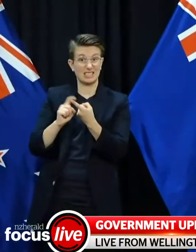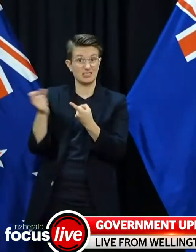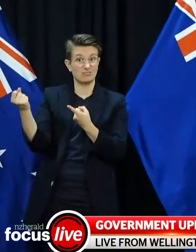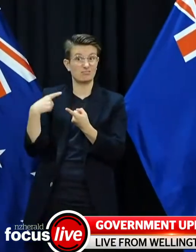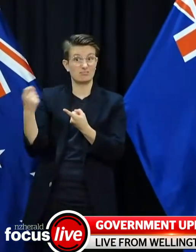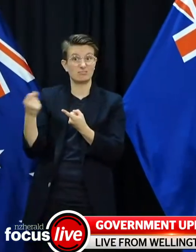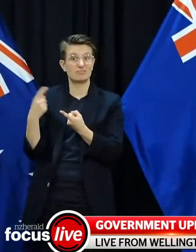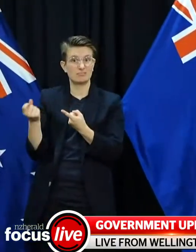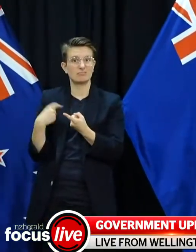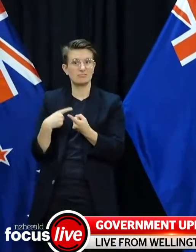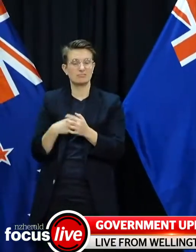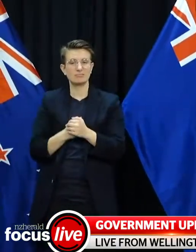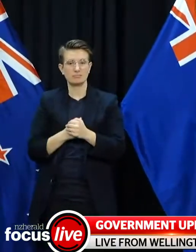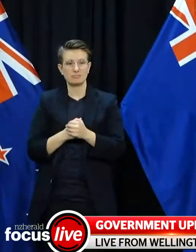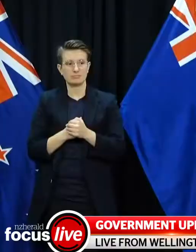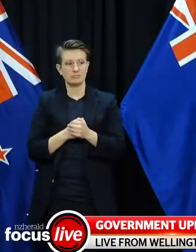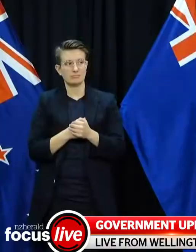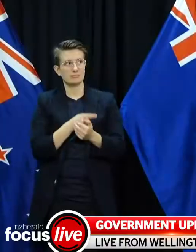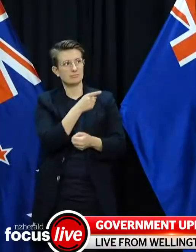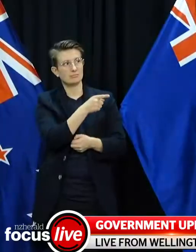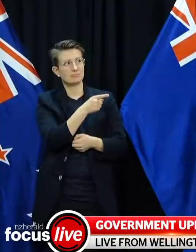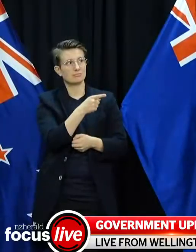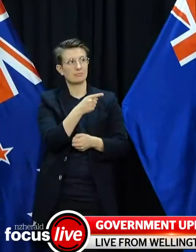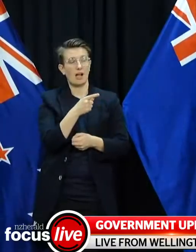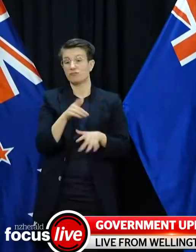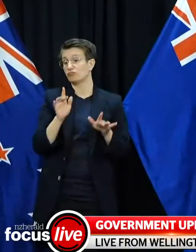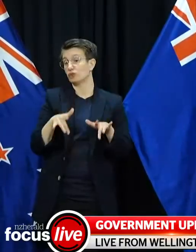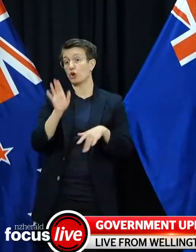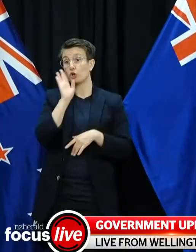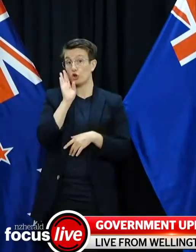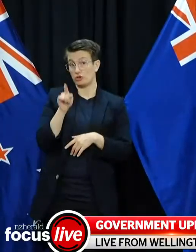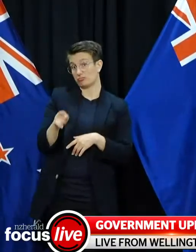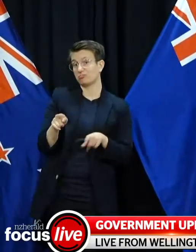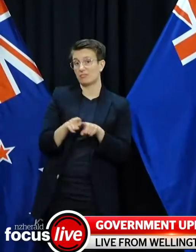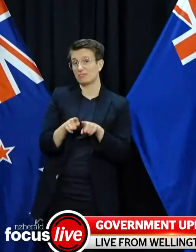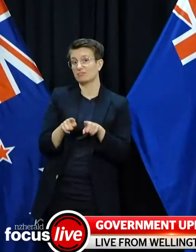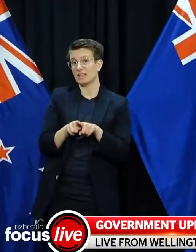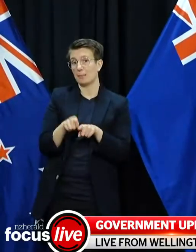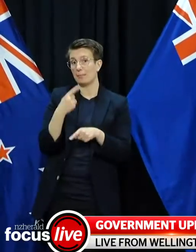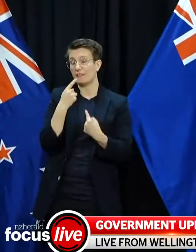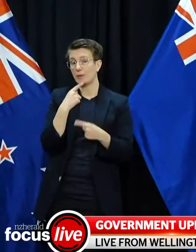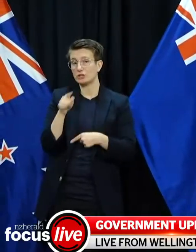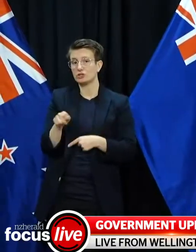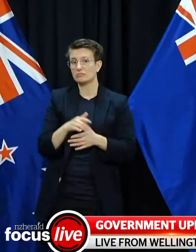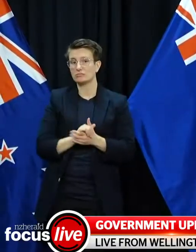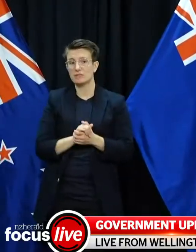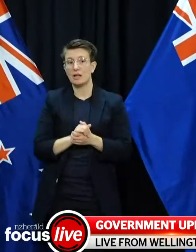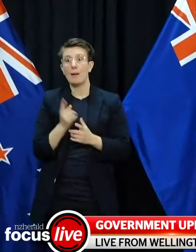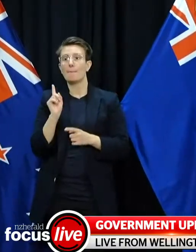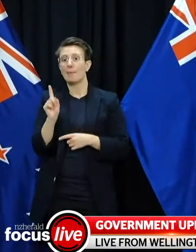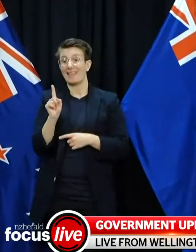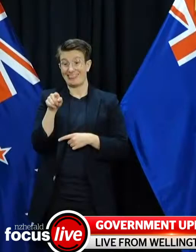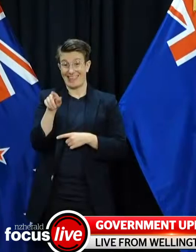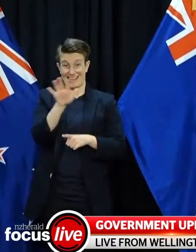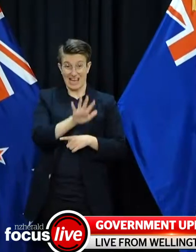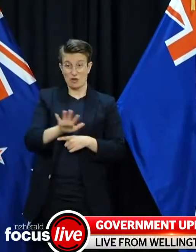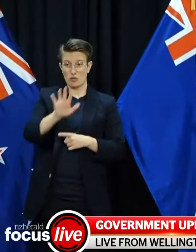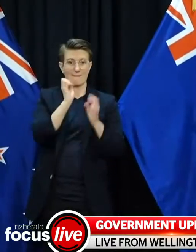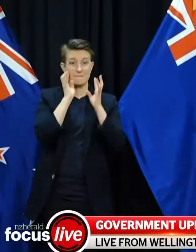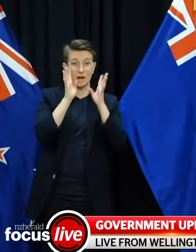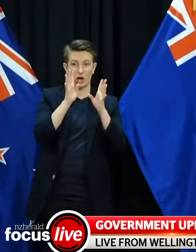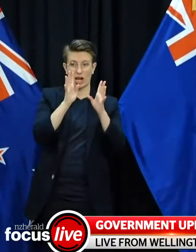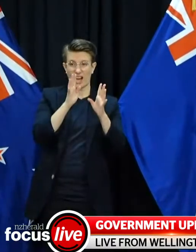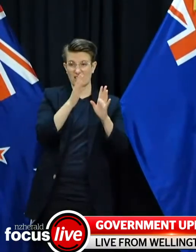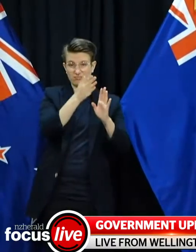have a general comment. Yeah, I haven't heard any of that information, but we did flag the area, the coastal zone around Whangarei as